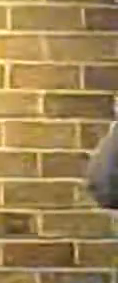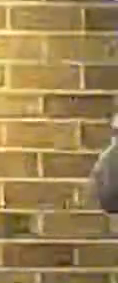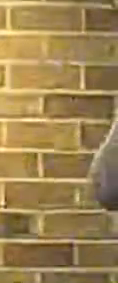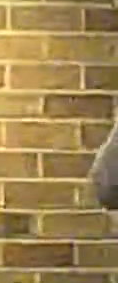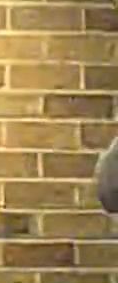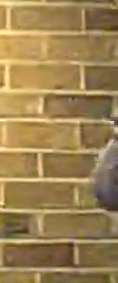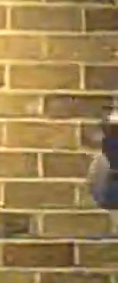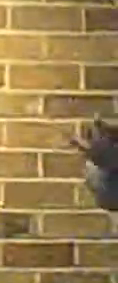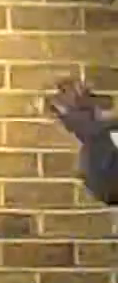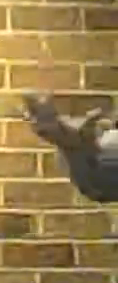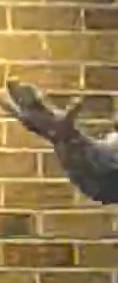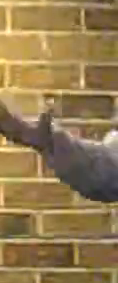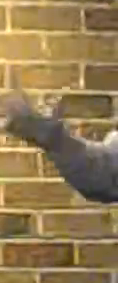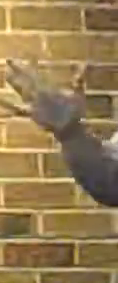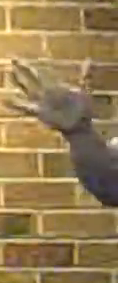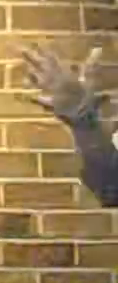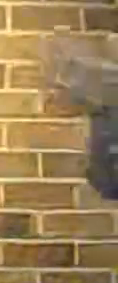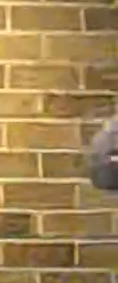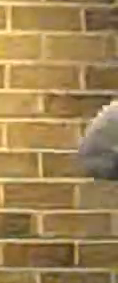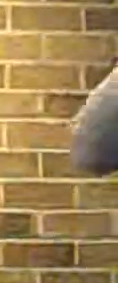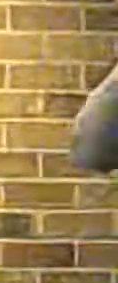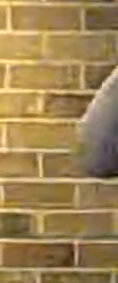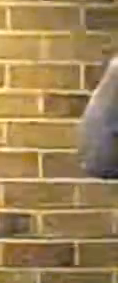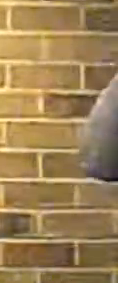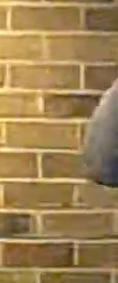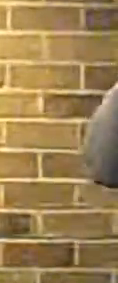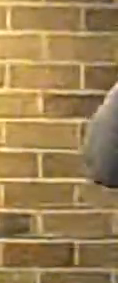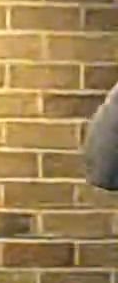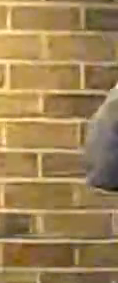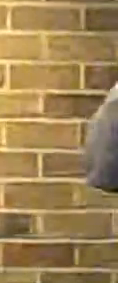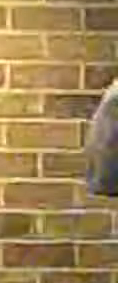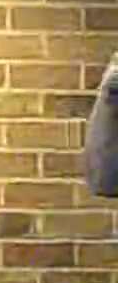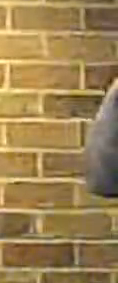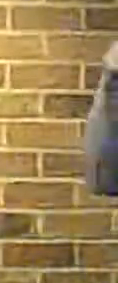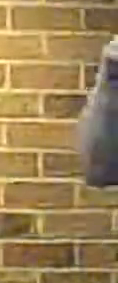land at West Kirby and Upton, and what is that value?